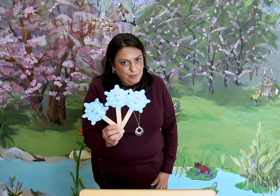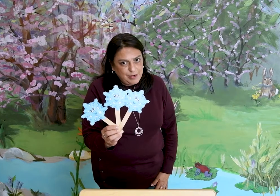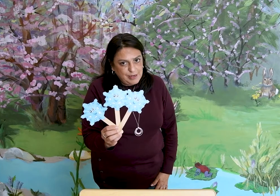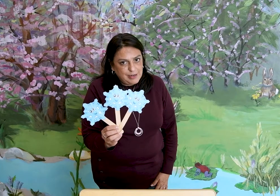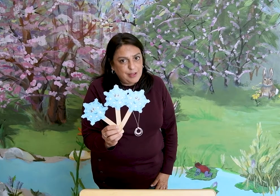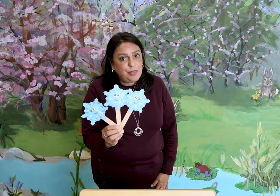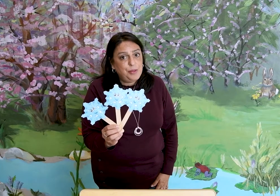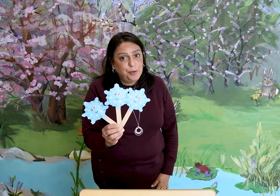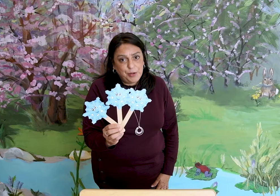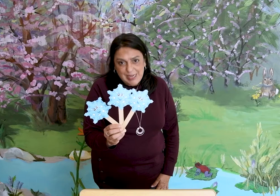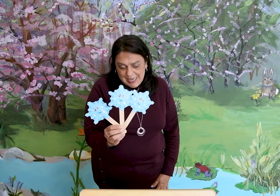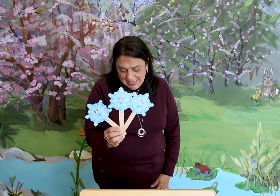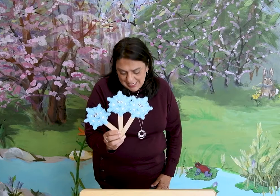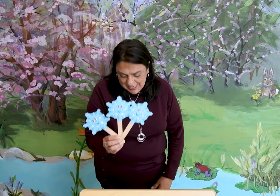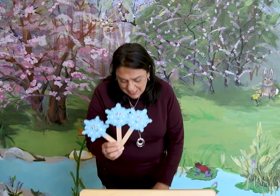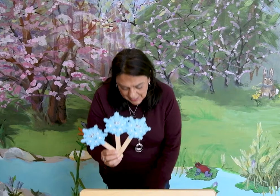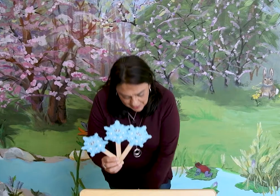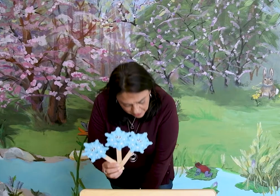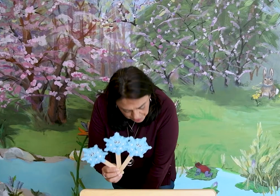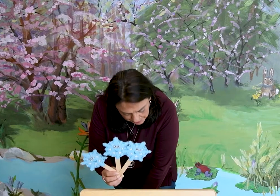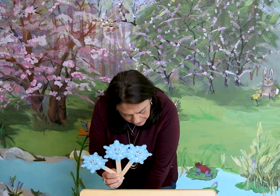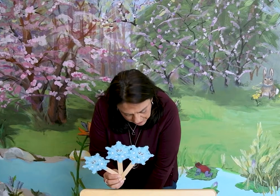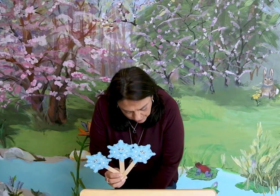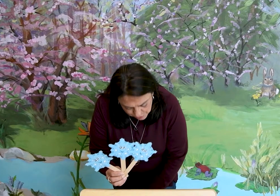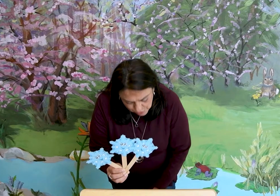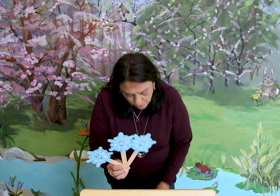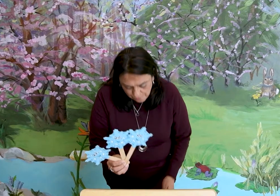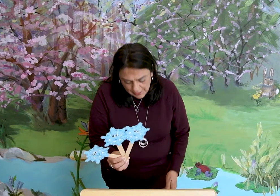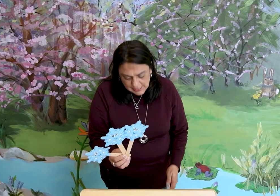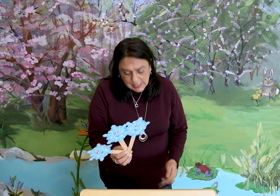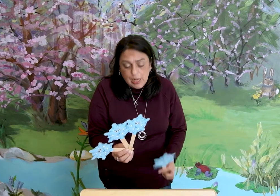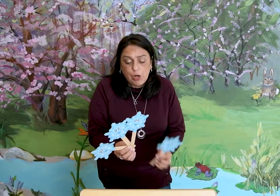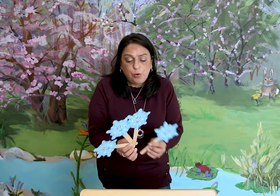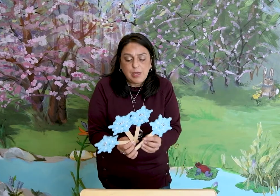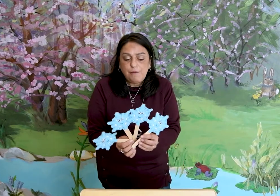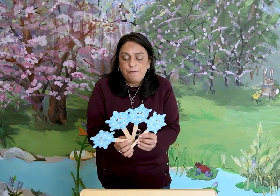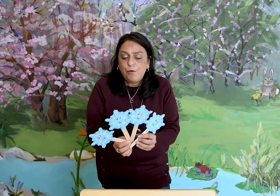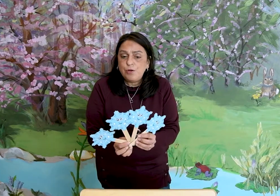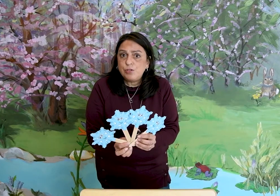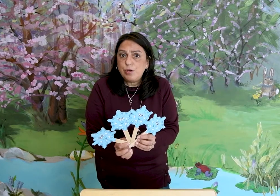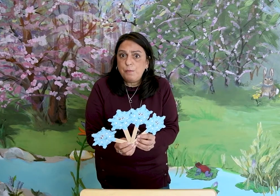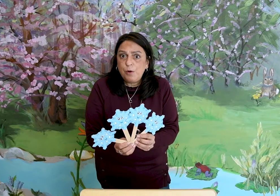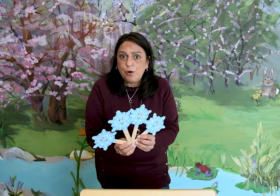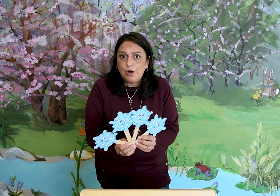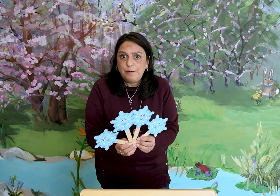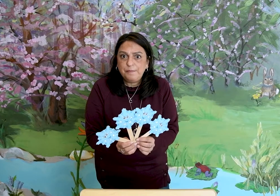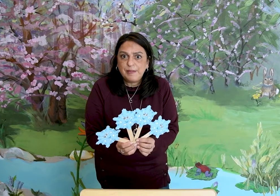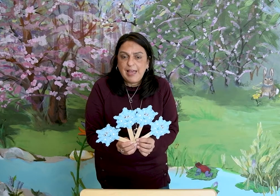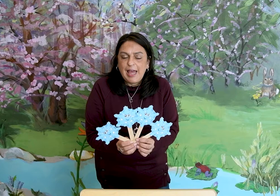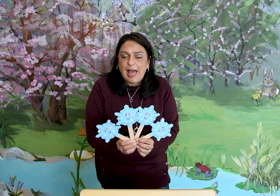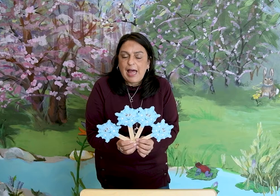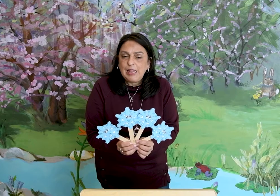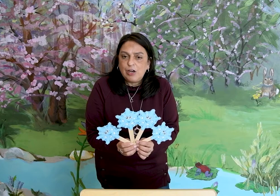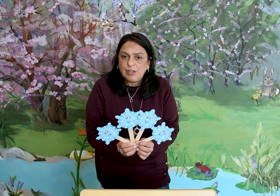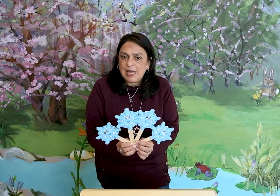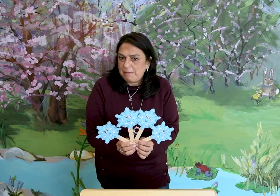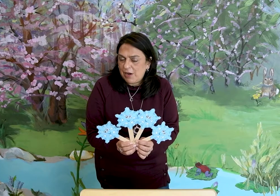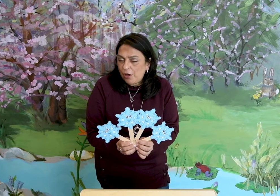were three. Three little snowflakes looking for some more. Along came another